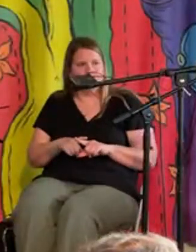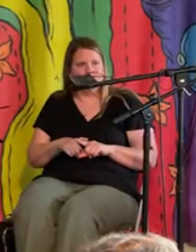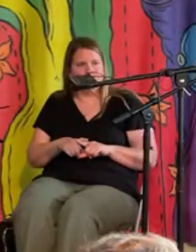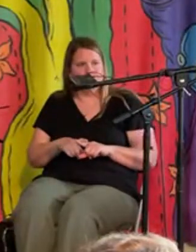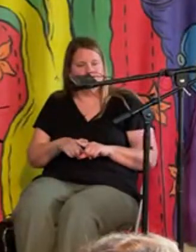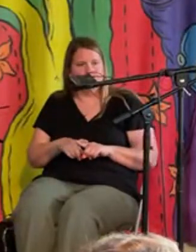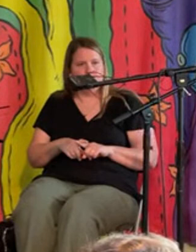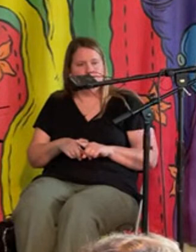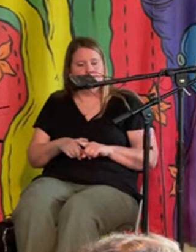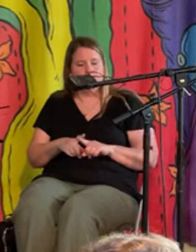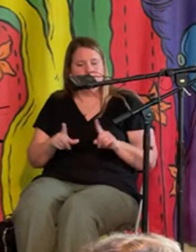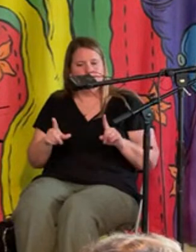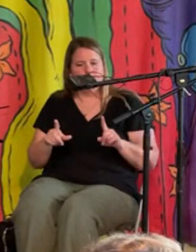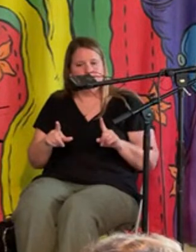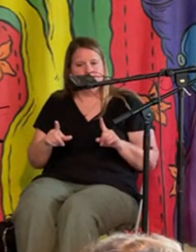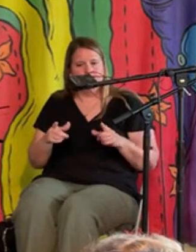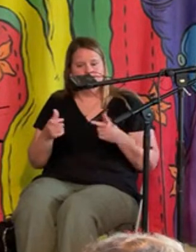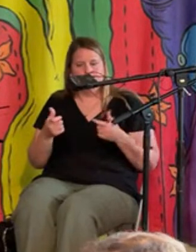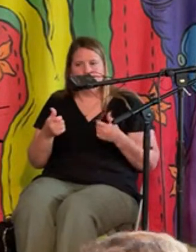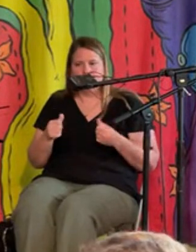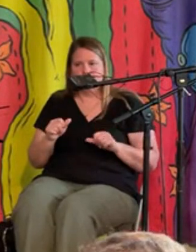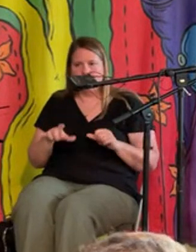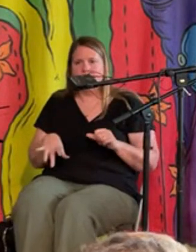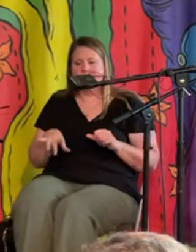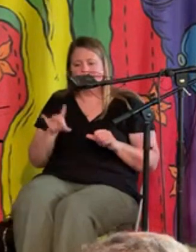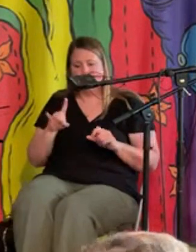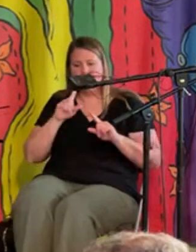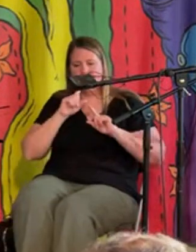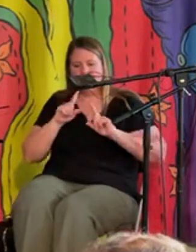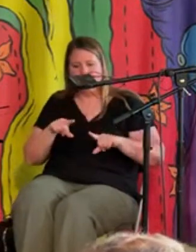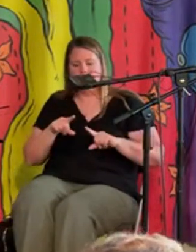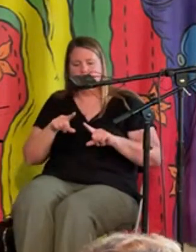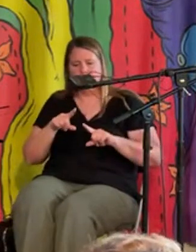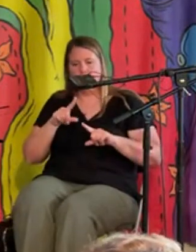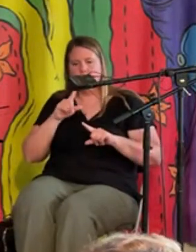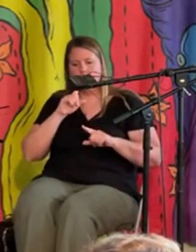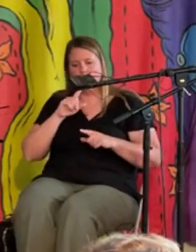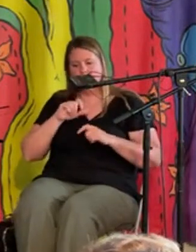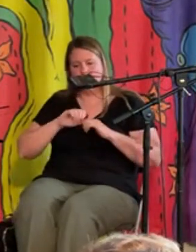book was trying to find that answer.